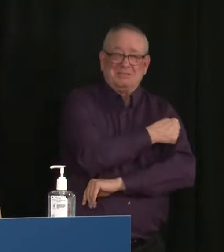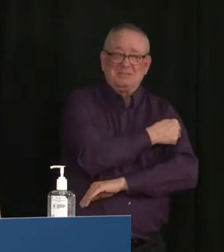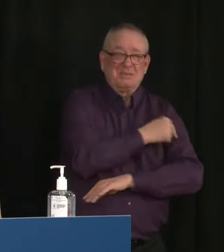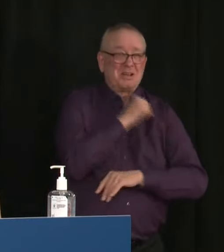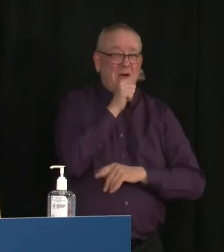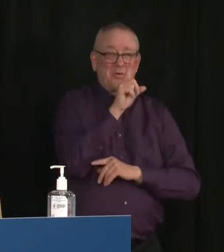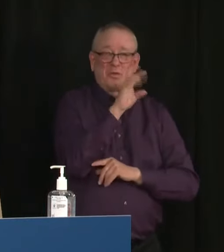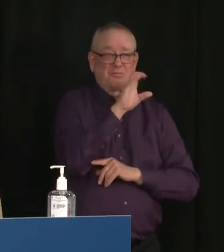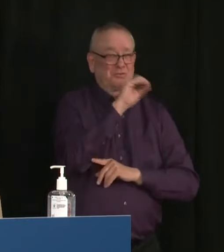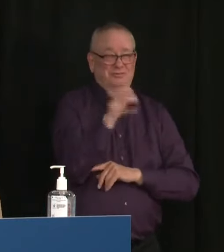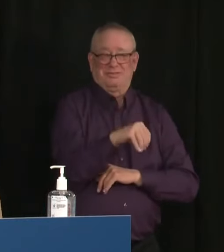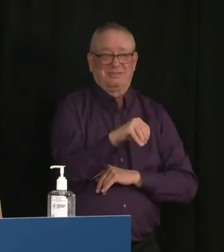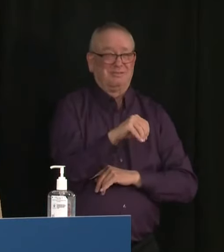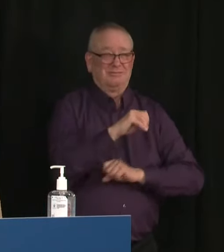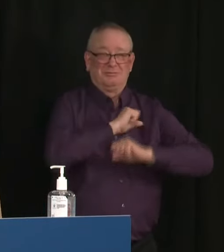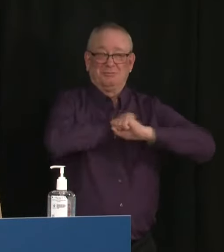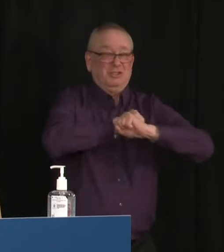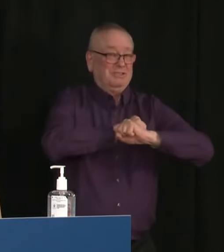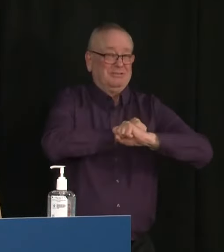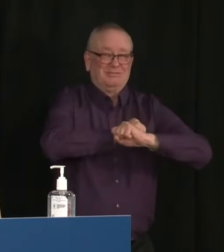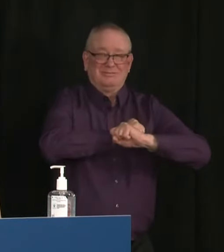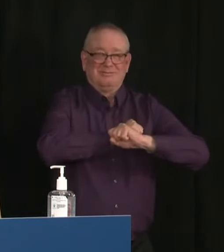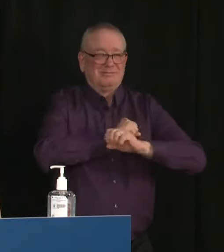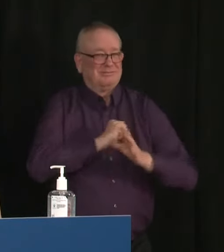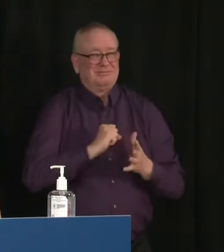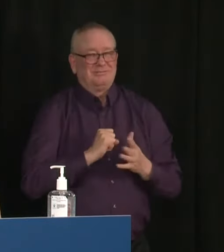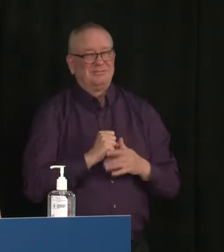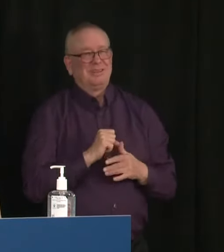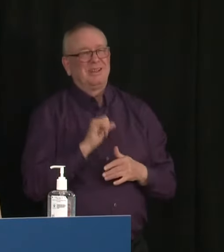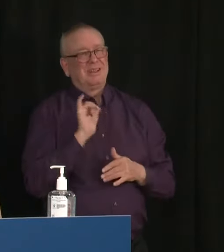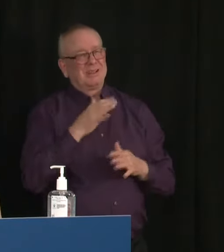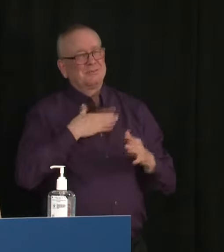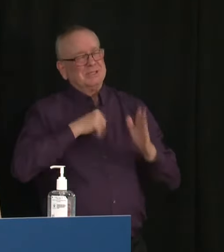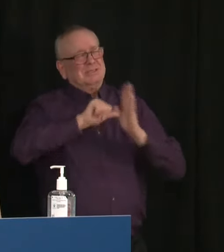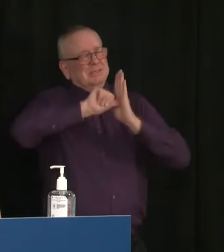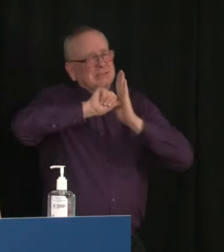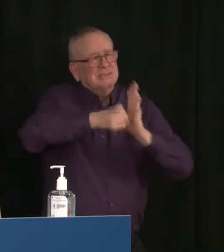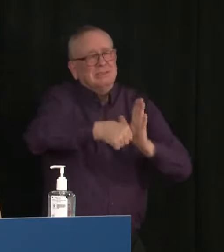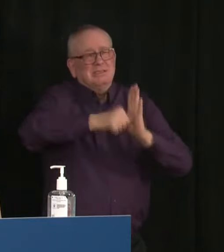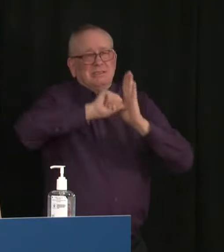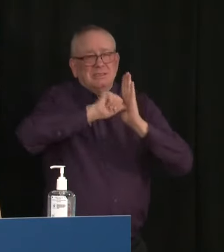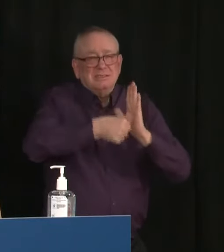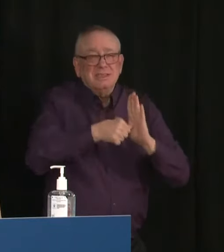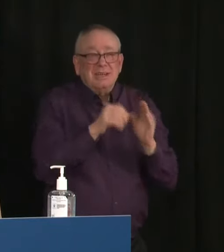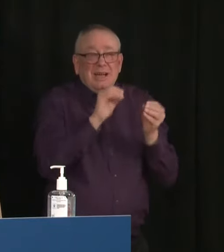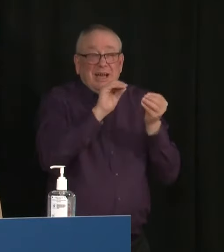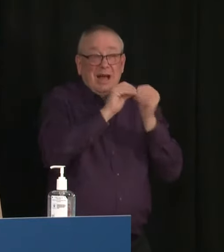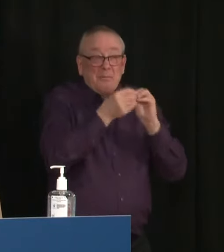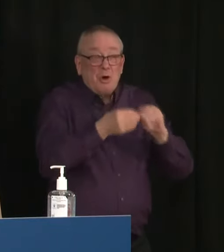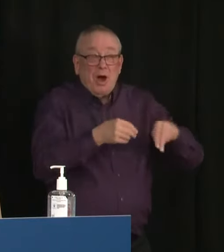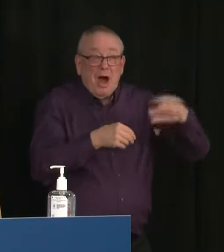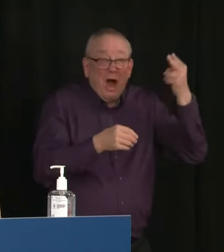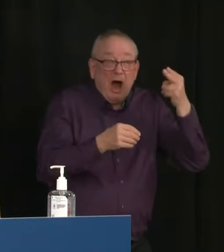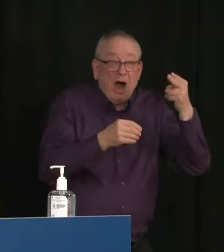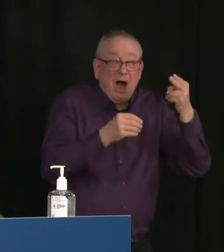that underlines the point I made earlier, which is at this time, with very high case rates and very high transmission, it's critical that the